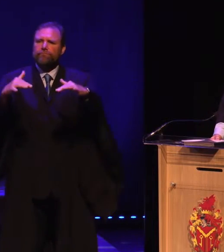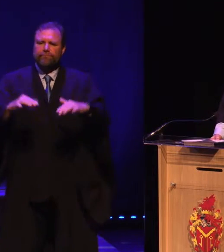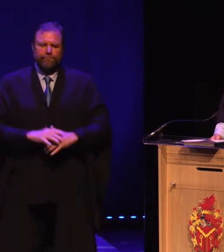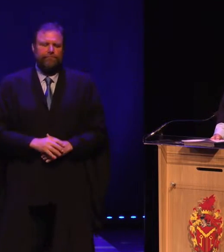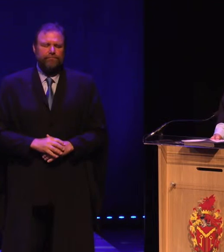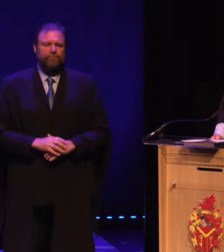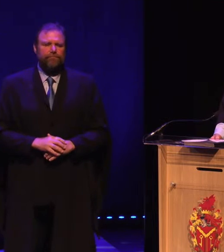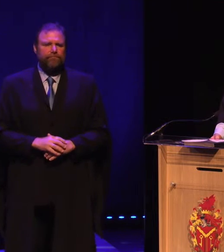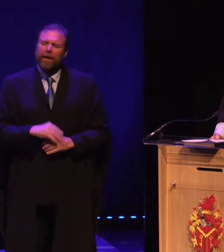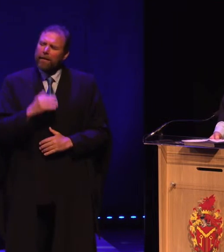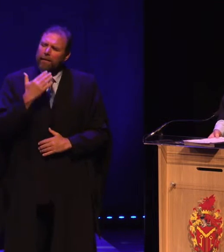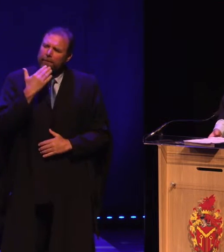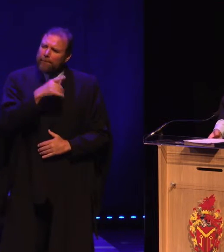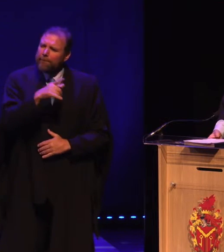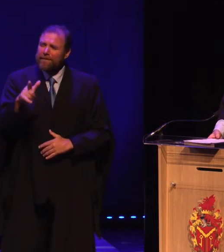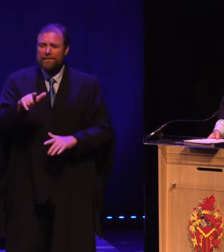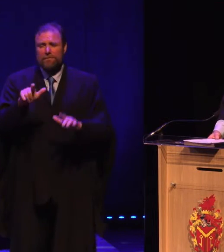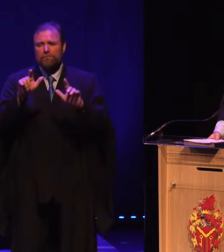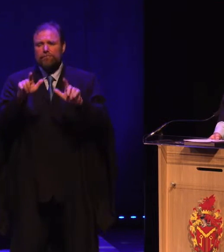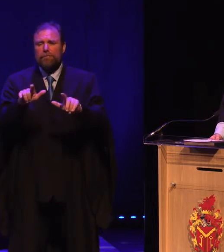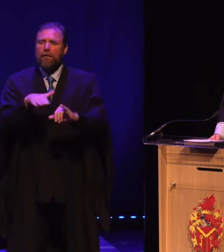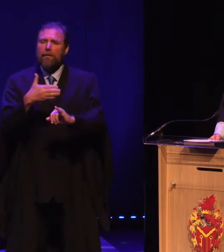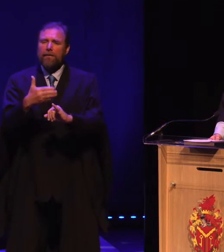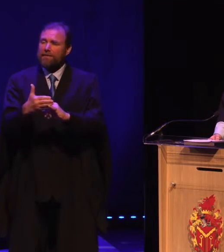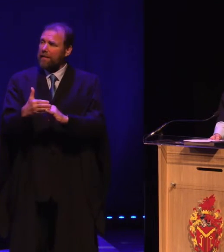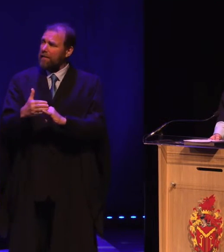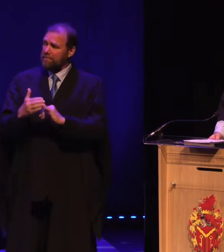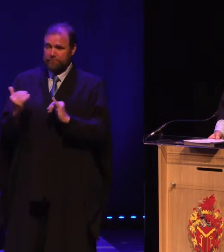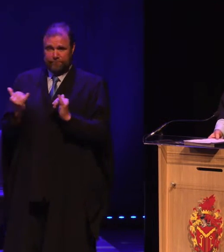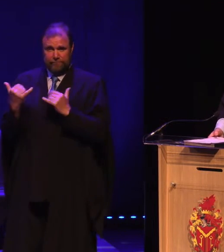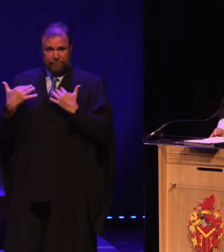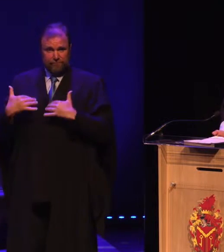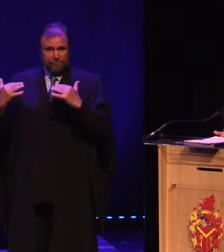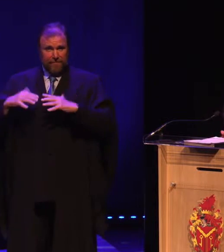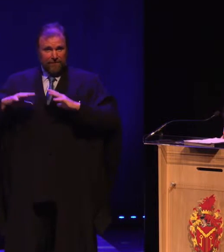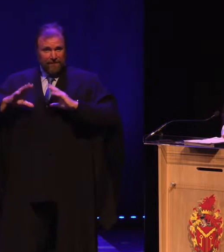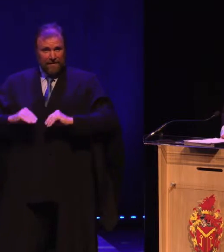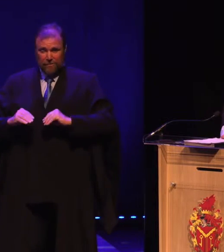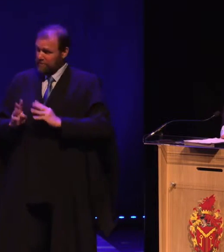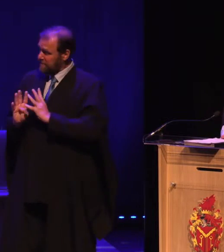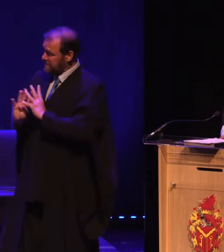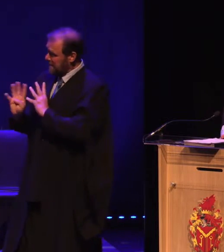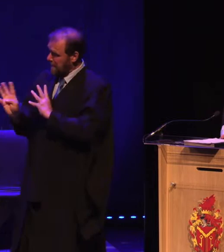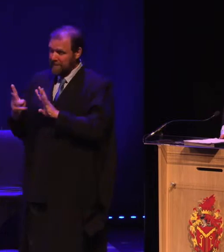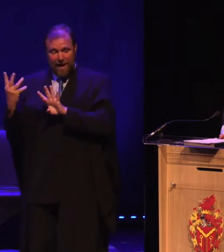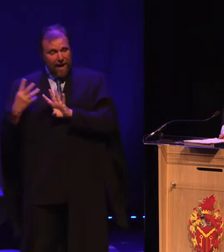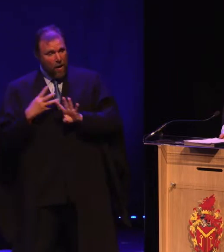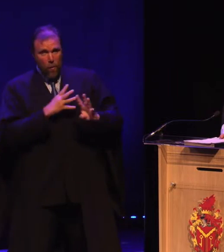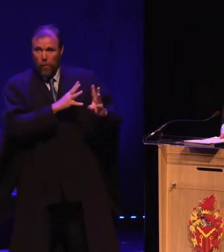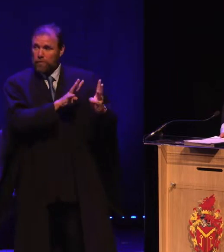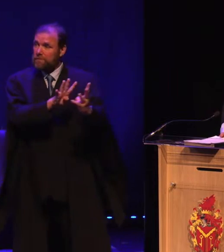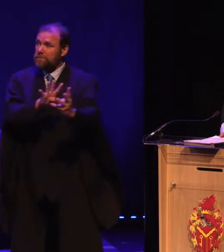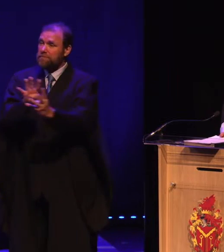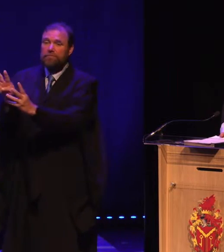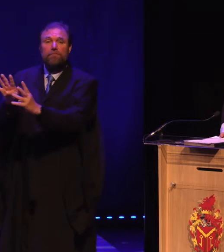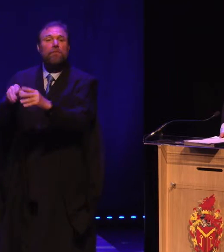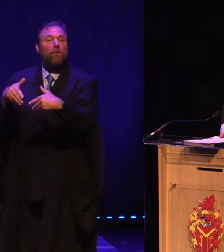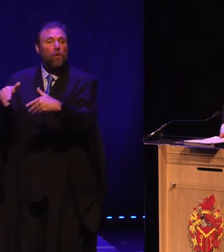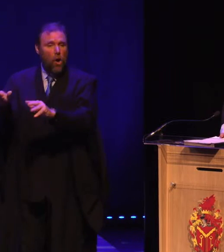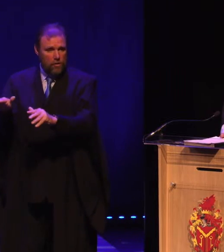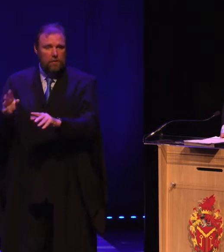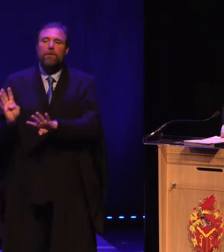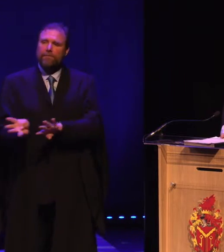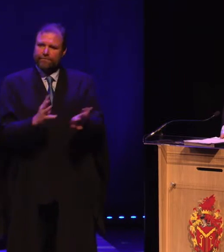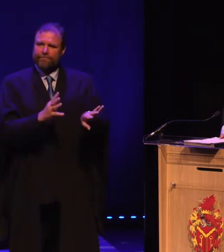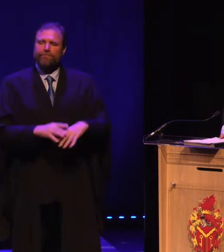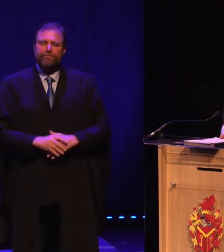ask that you all remain in your seats until the conclusion of the ceremony and the stage party has processed out. Let's show